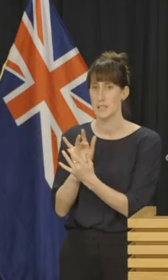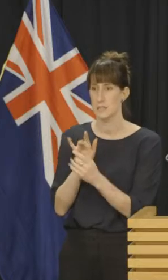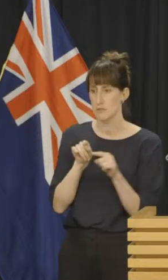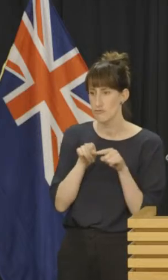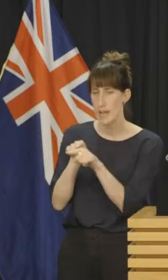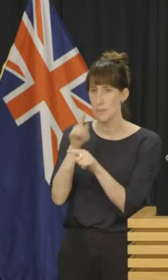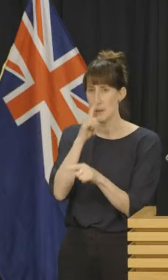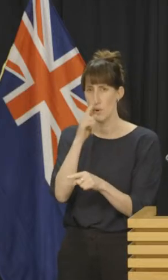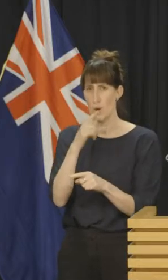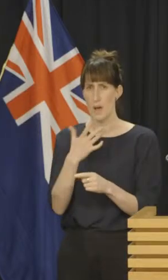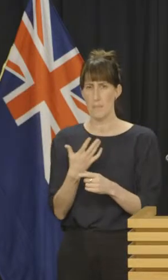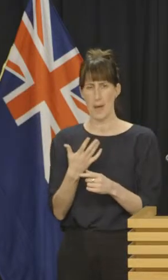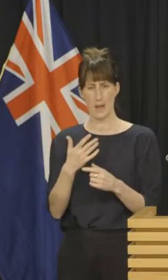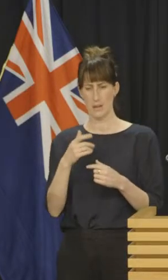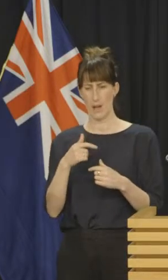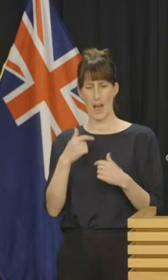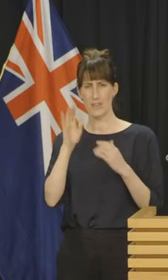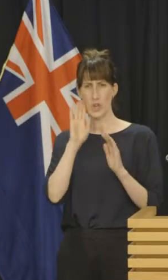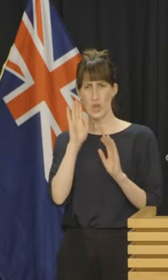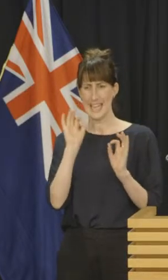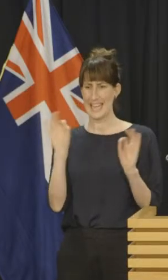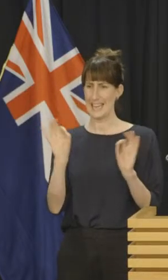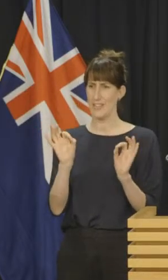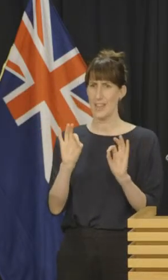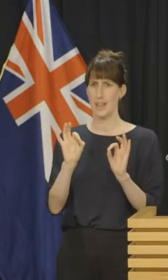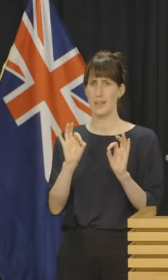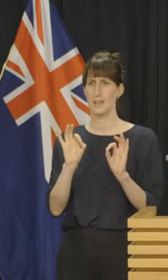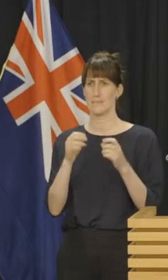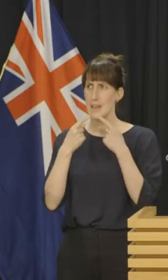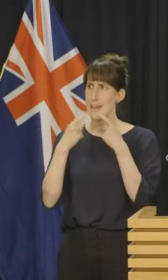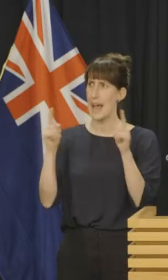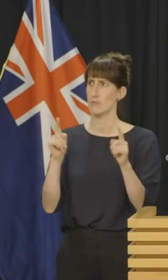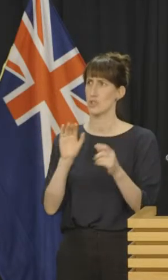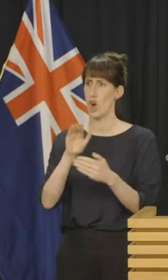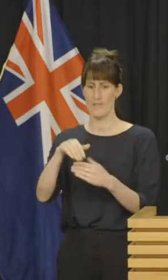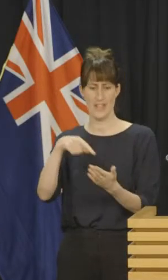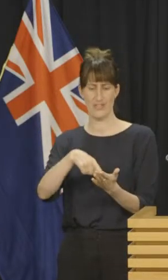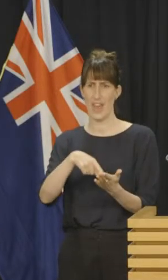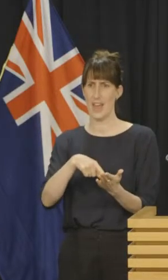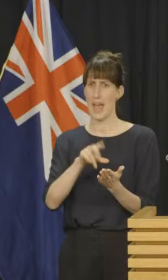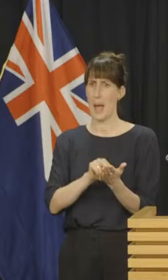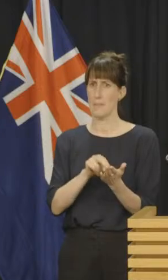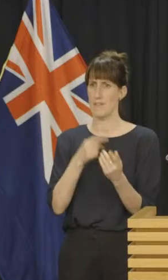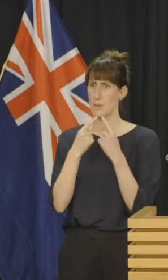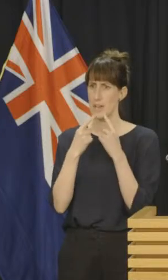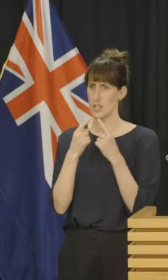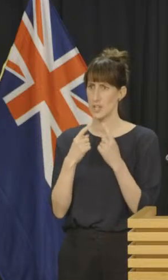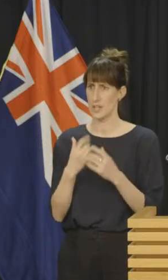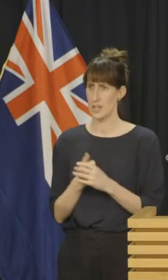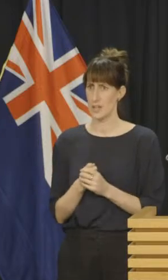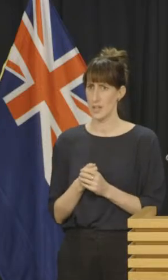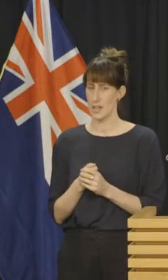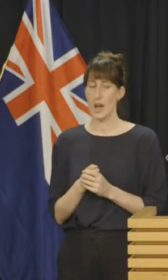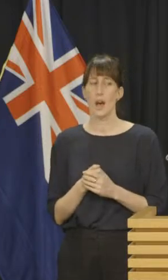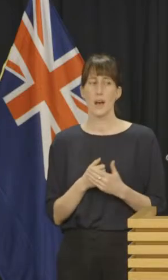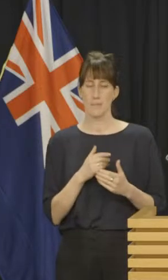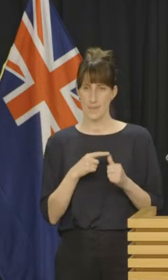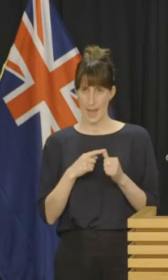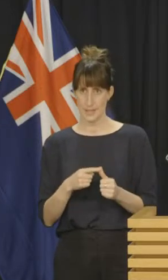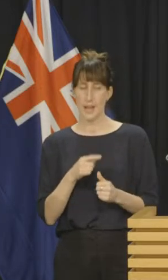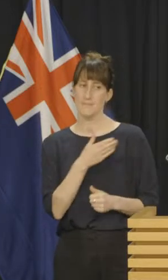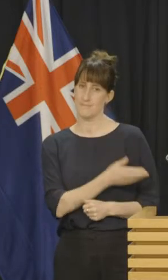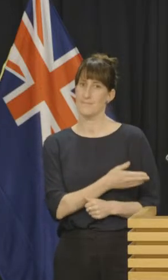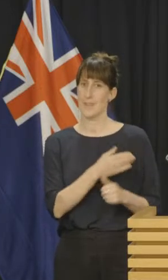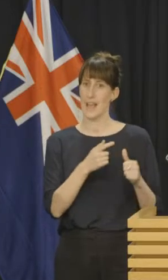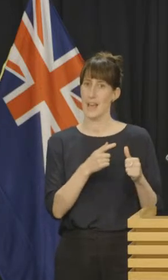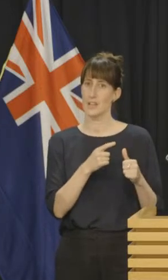publicised more, and can you tell me, or Dr. Bluefield, could you tell us a little bit more about how that has been used? Yeah, I'll get Dr. Bloomfield to comment on exactly how it's